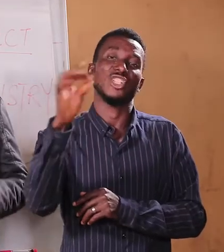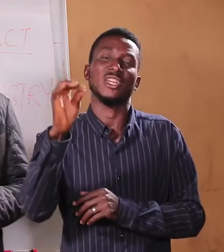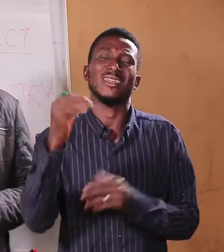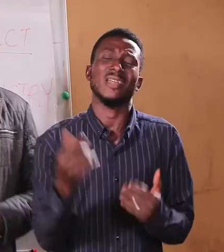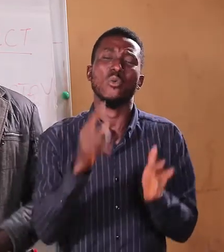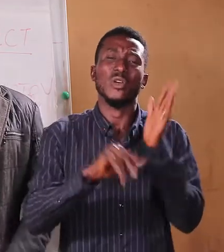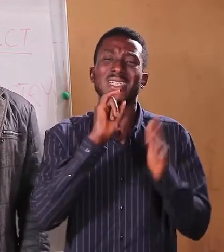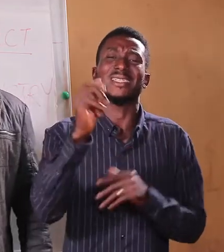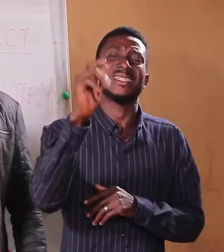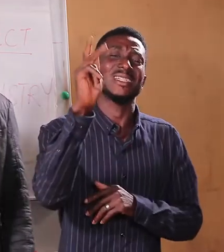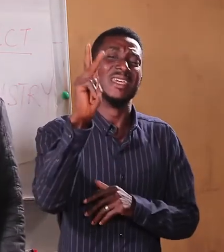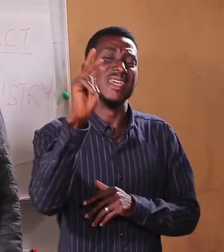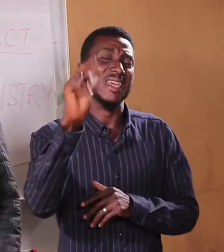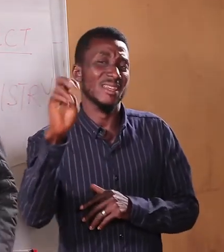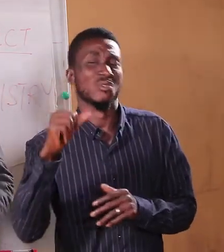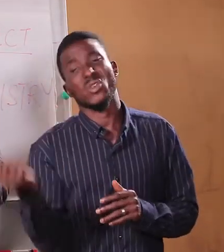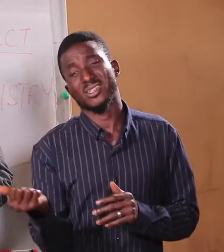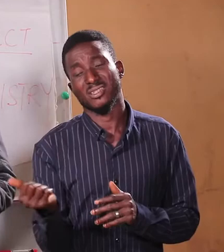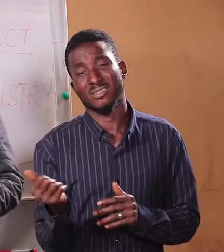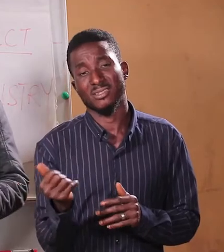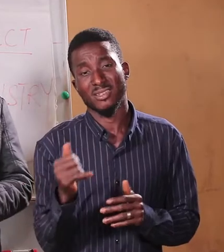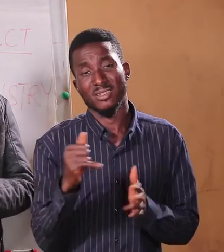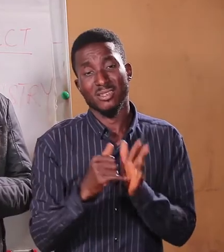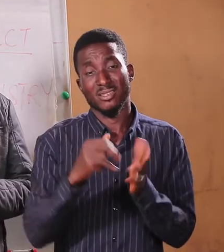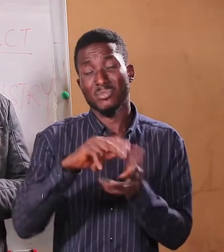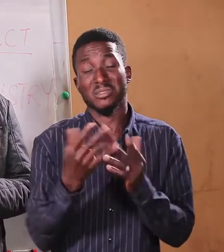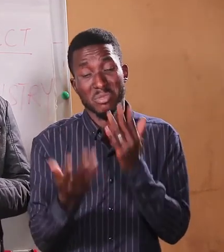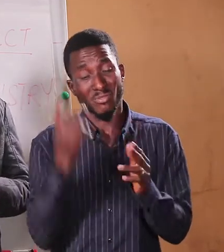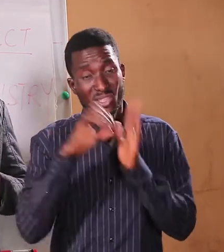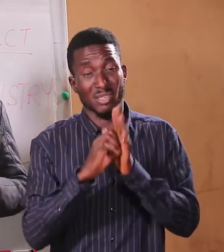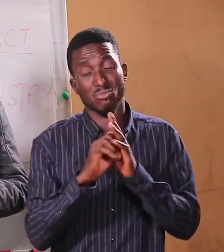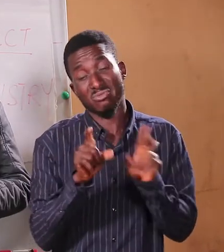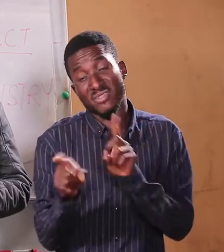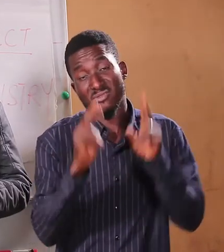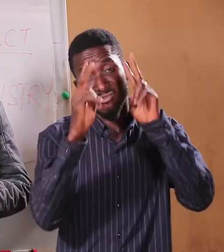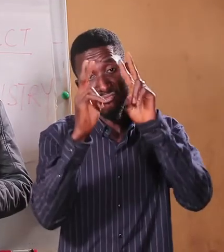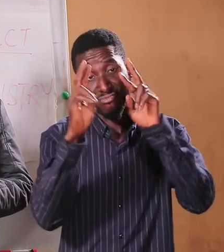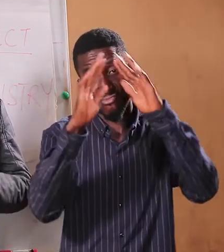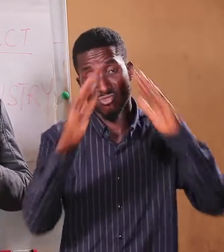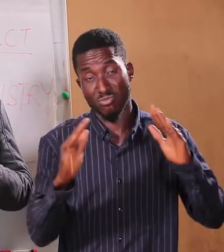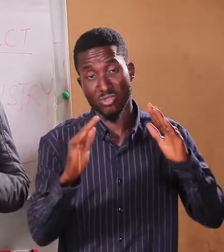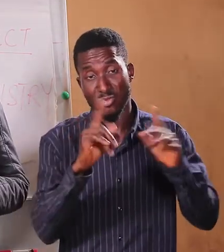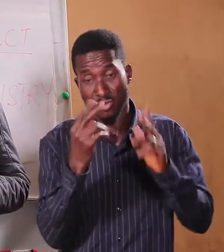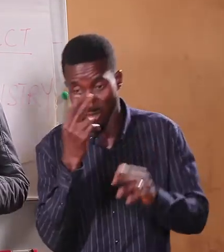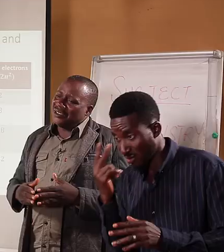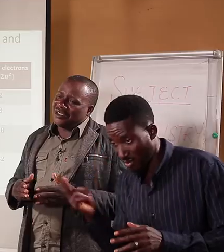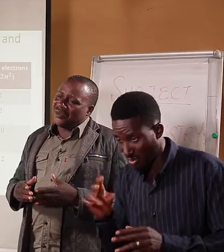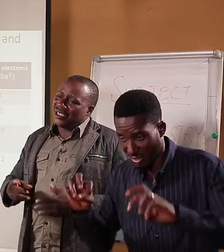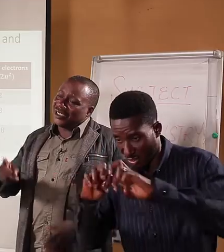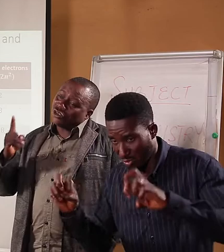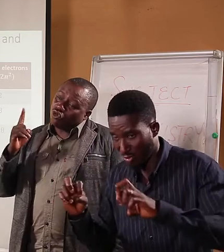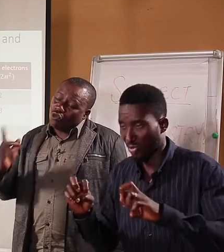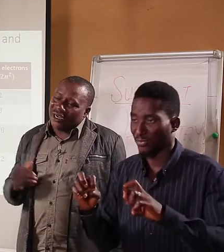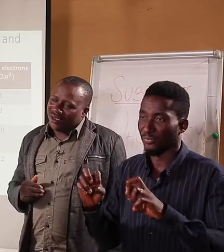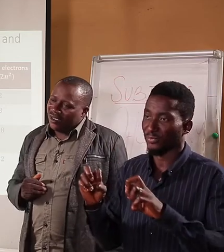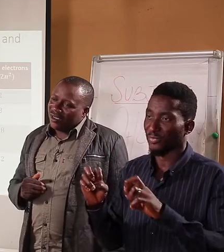what is this K, L, M, and others? It's just that the various rooms that we have where you can locate the electron. Like in the K shell, it is